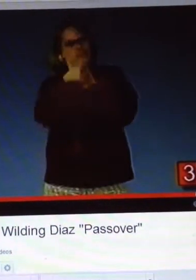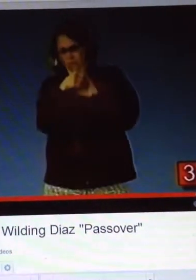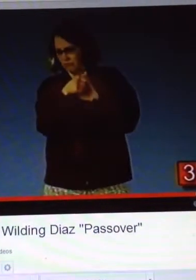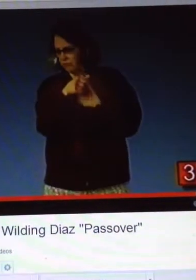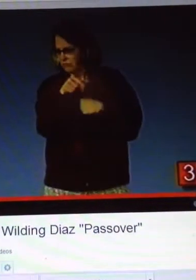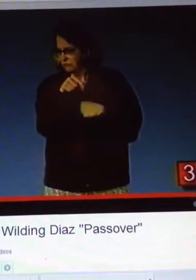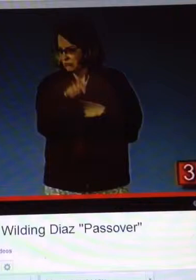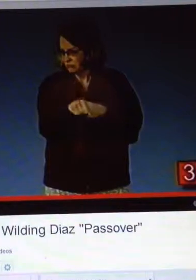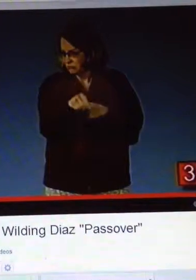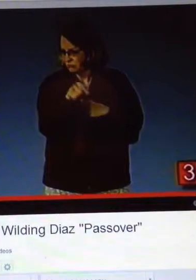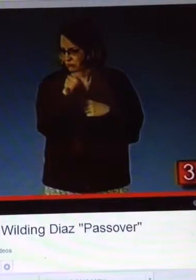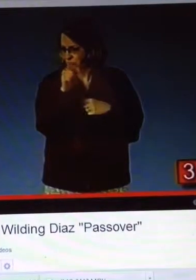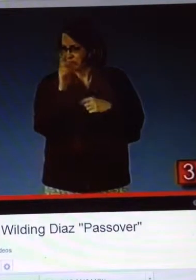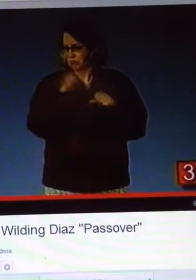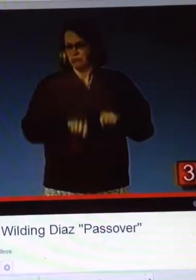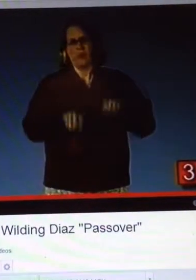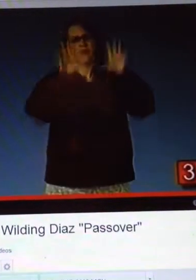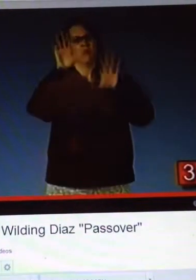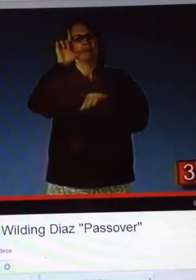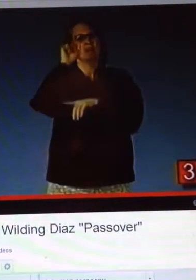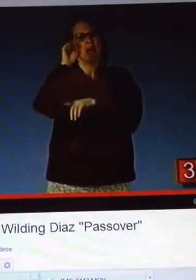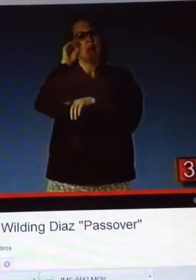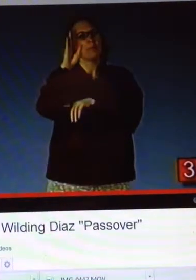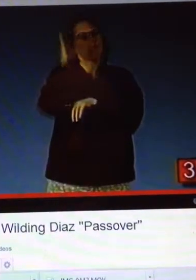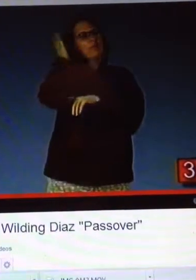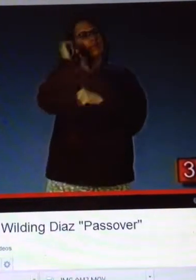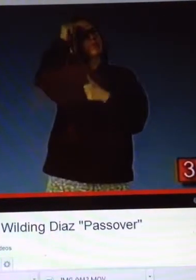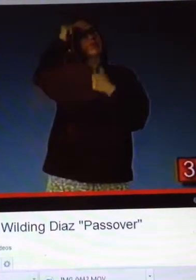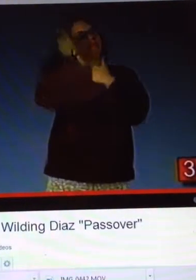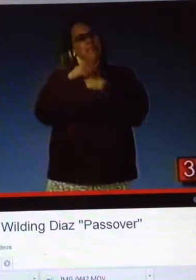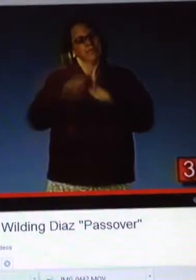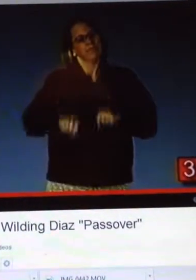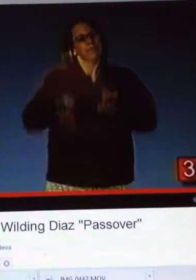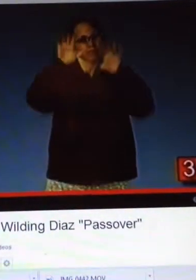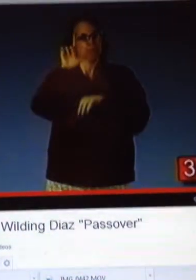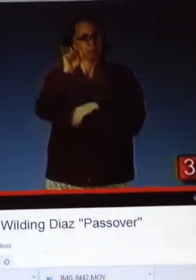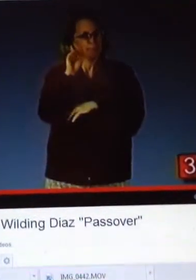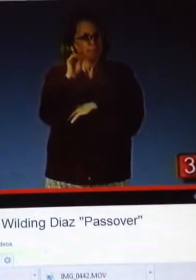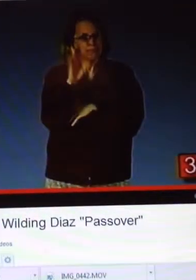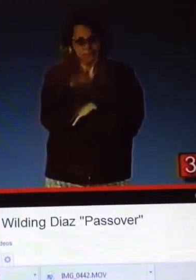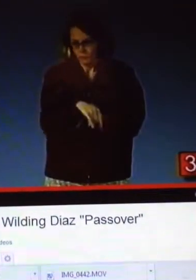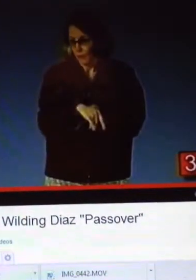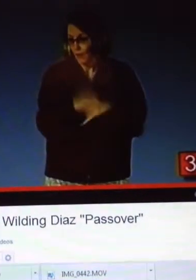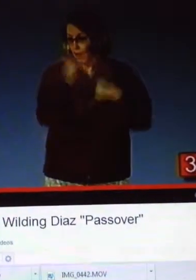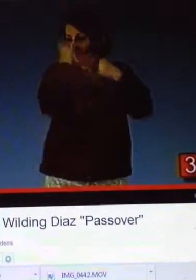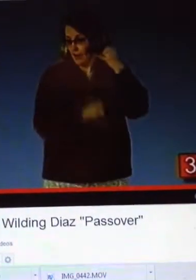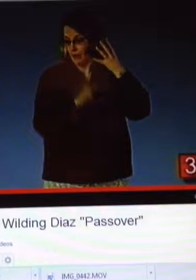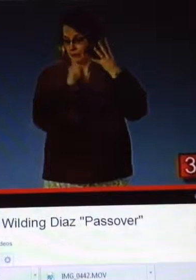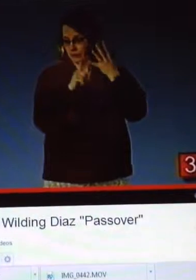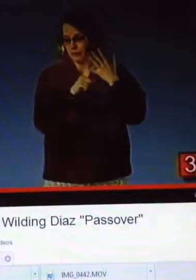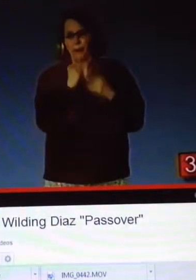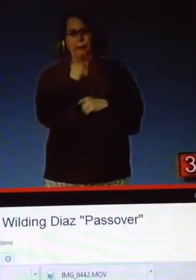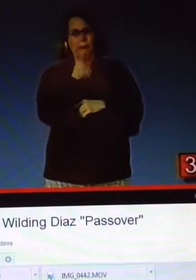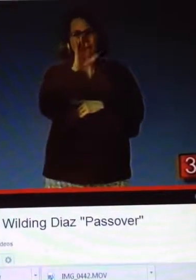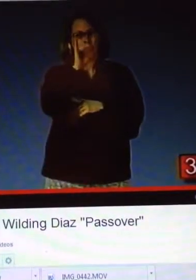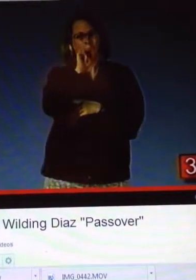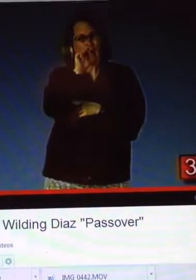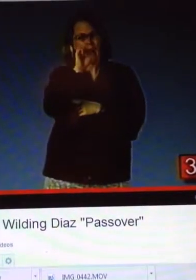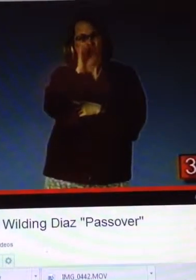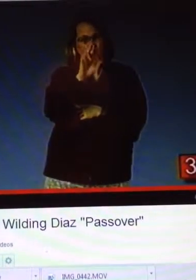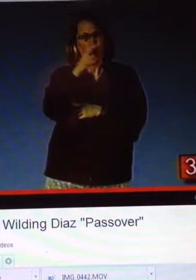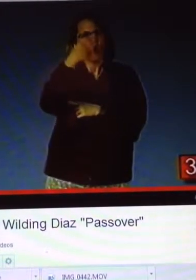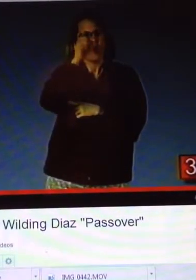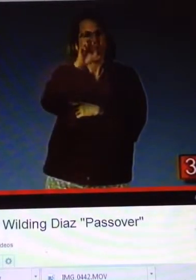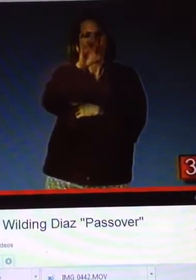that they put on their plate to remind them of the sacrifice of the lamb and those rituals that they had performed